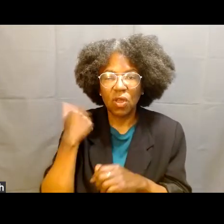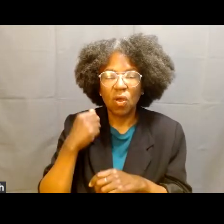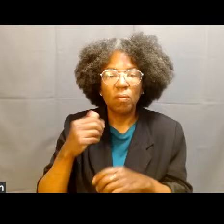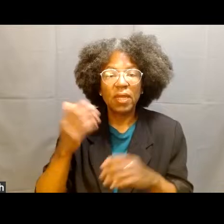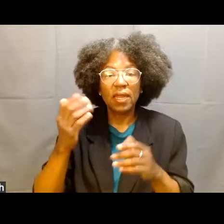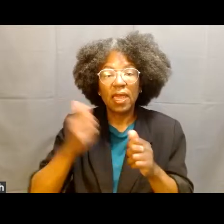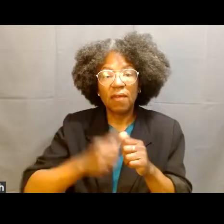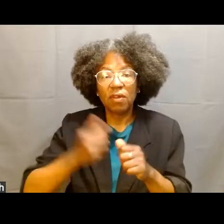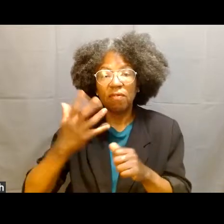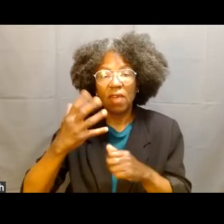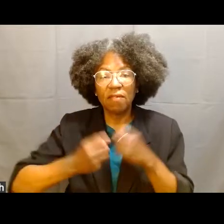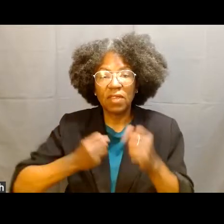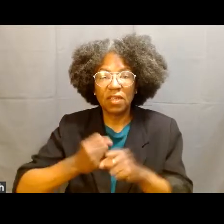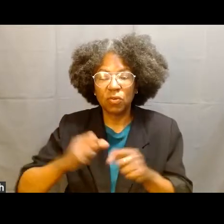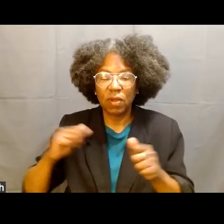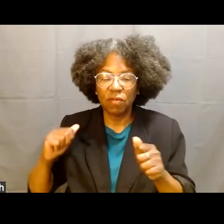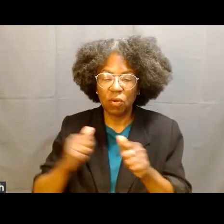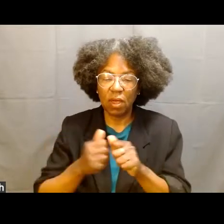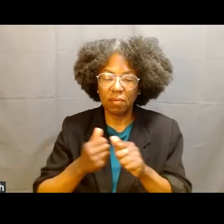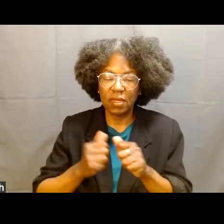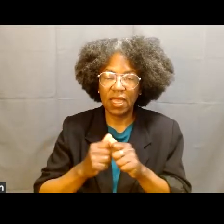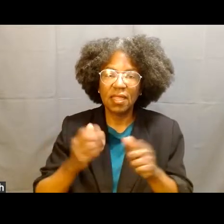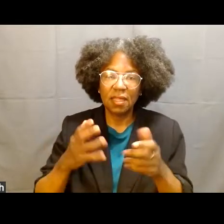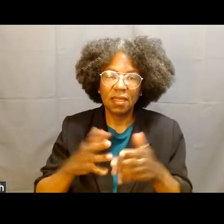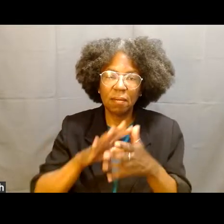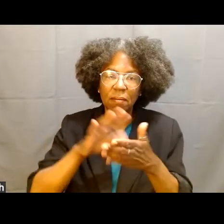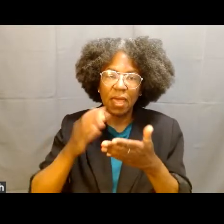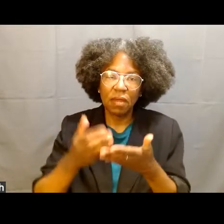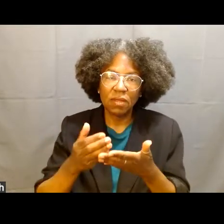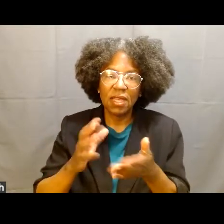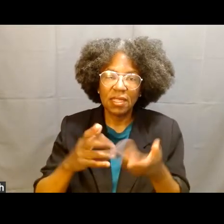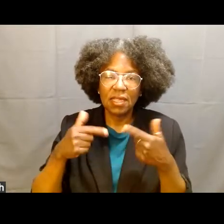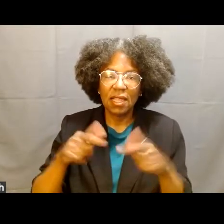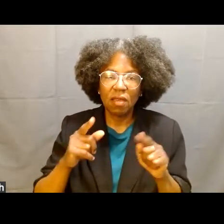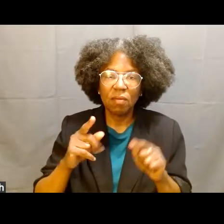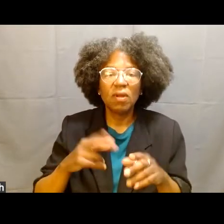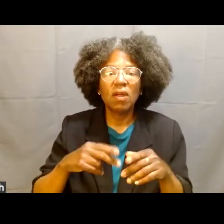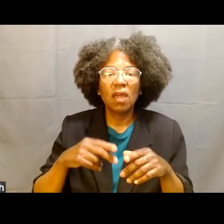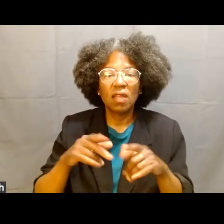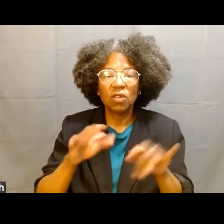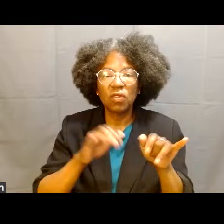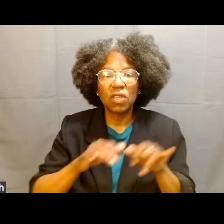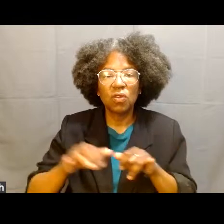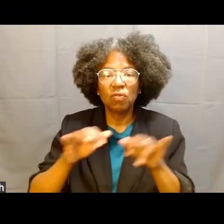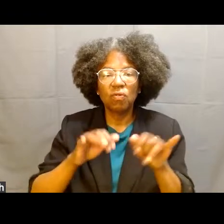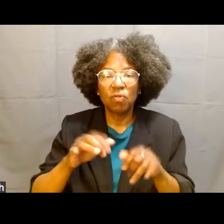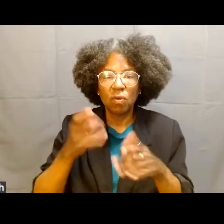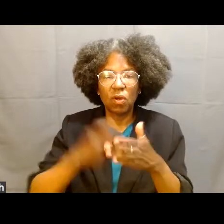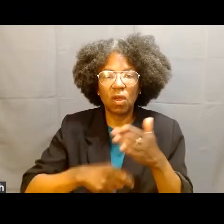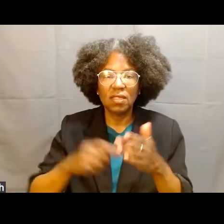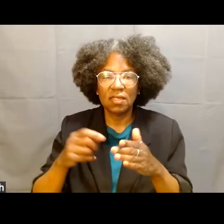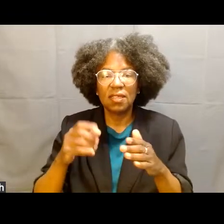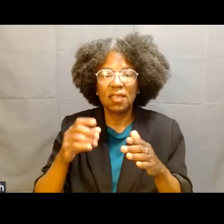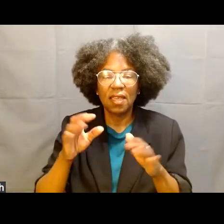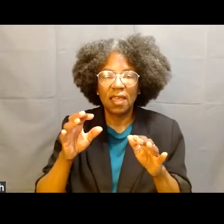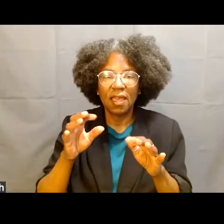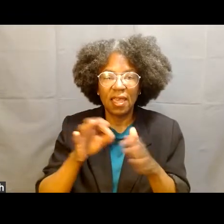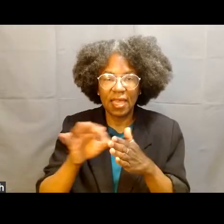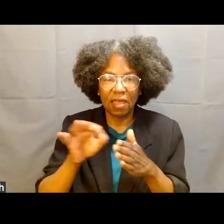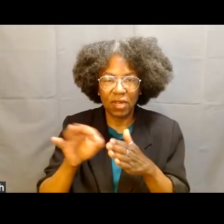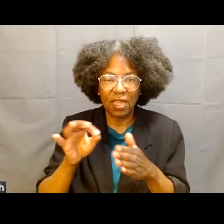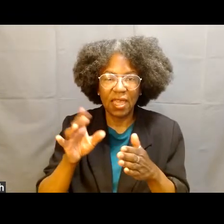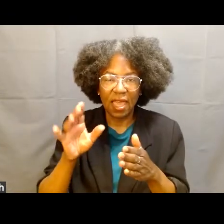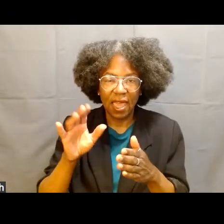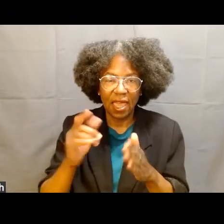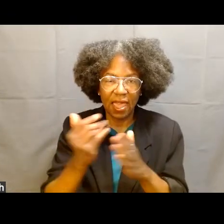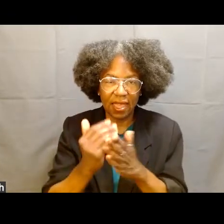the amounts that are allowable under the Uniform Cost Accounting Act. This is admin regs. These are